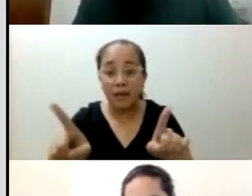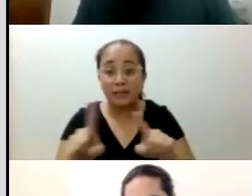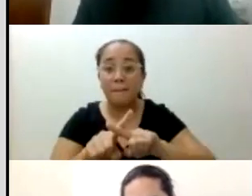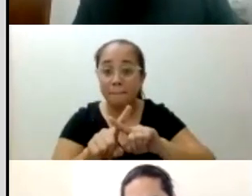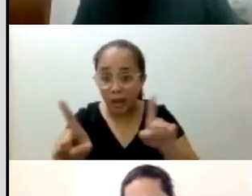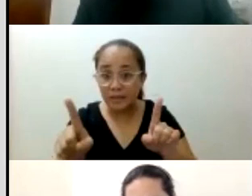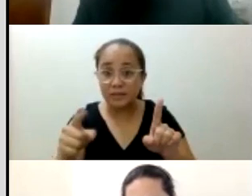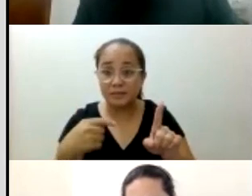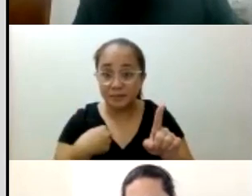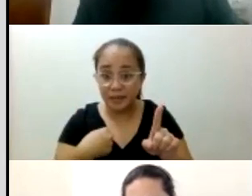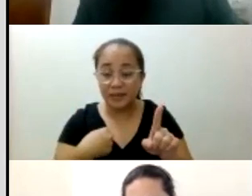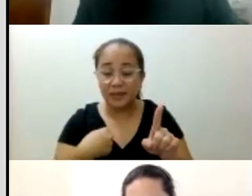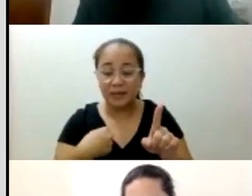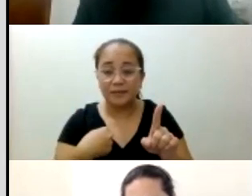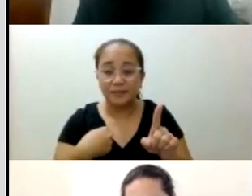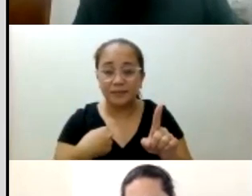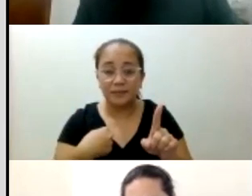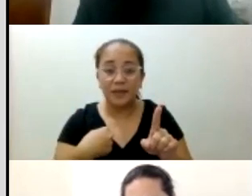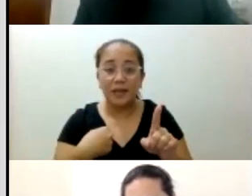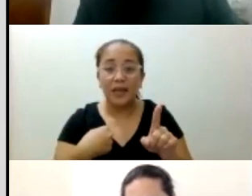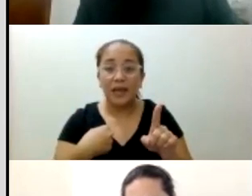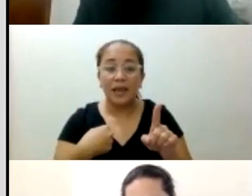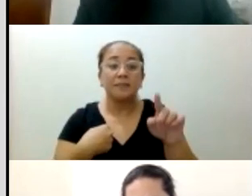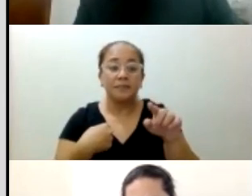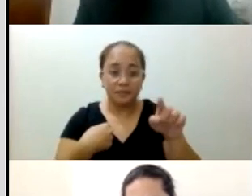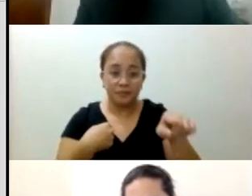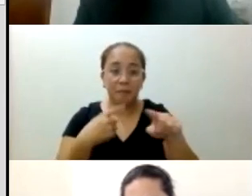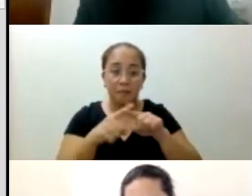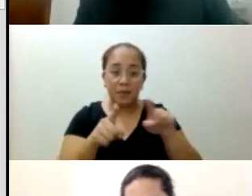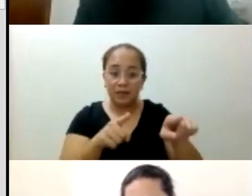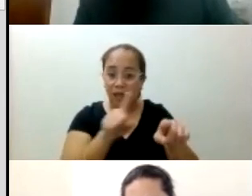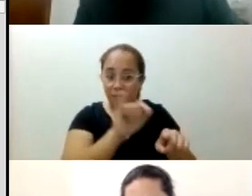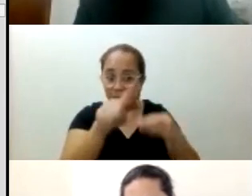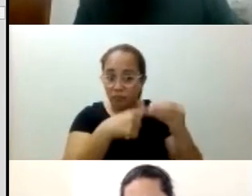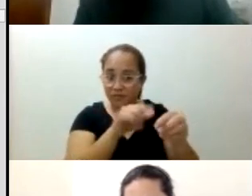when we come to questions like this,